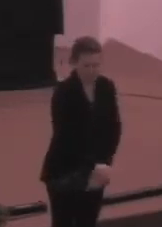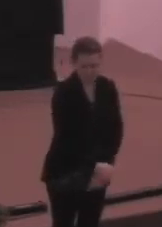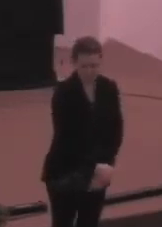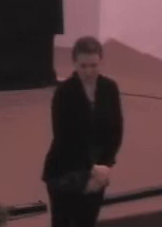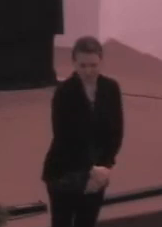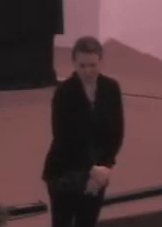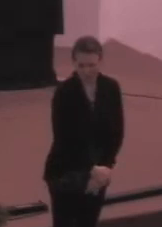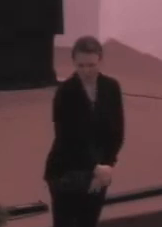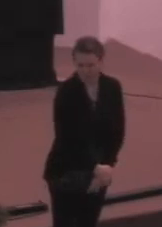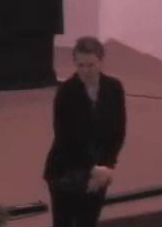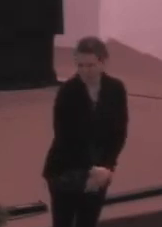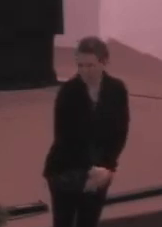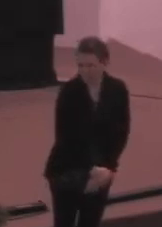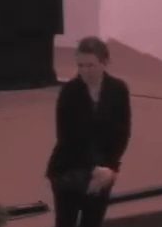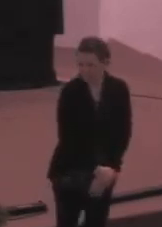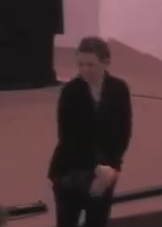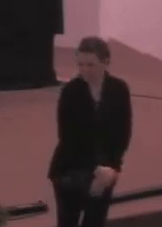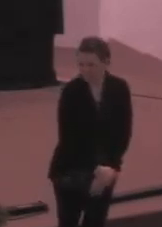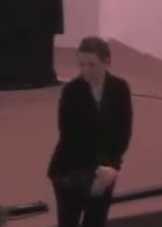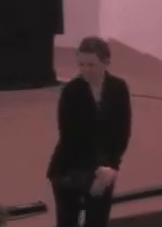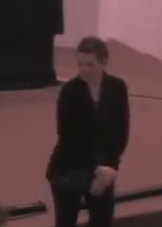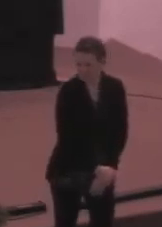And then also,